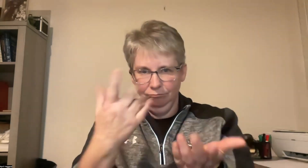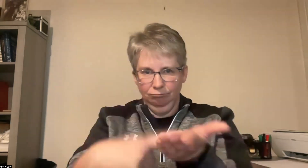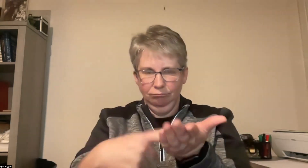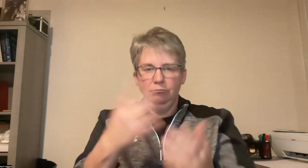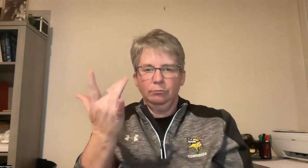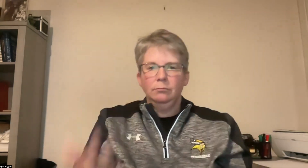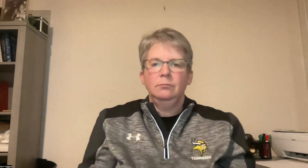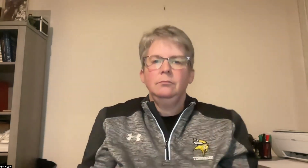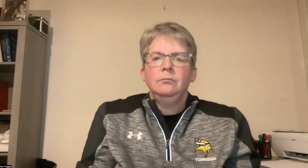Okay. All right, Jen.